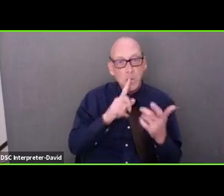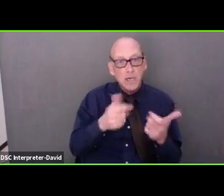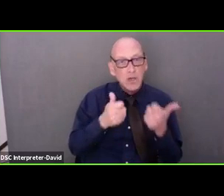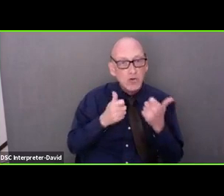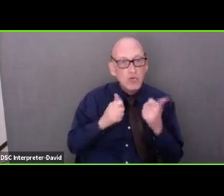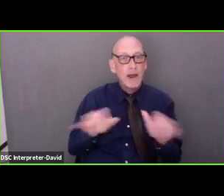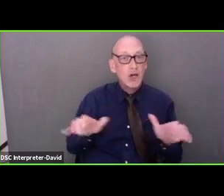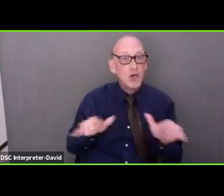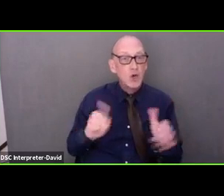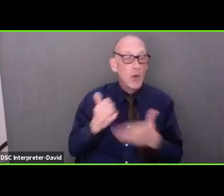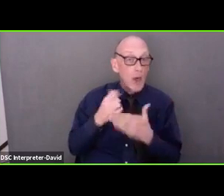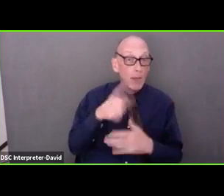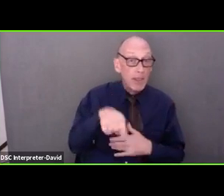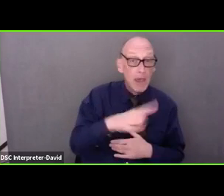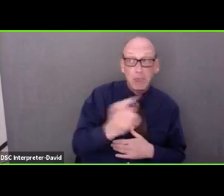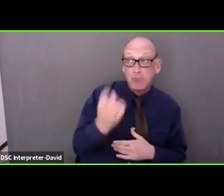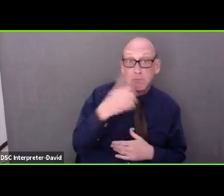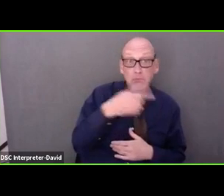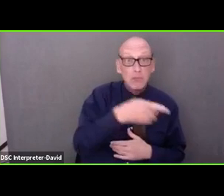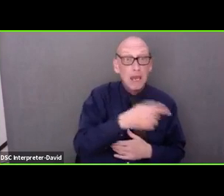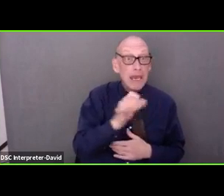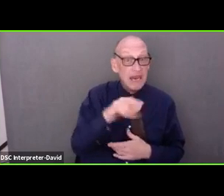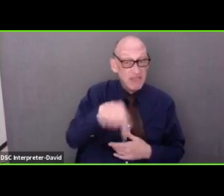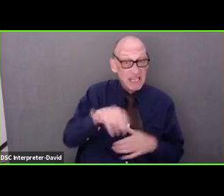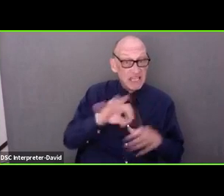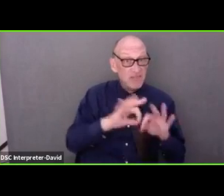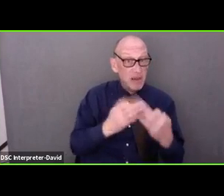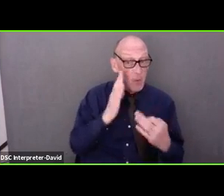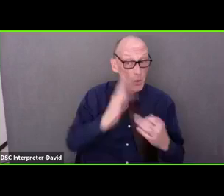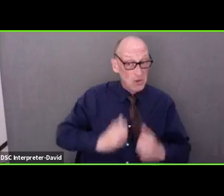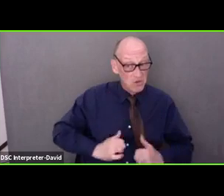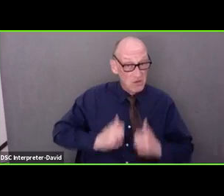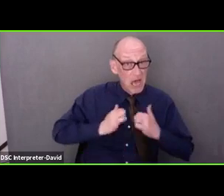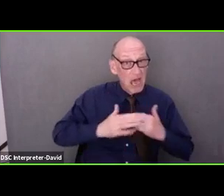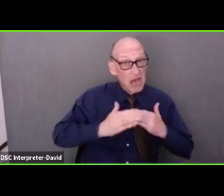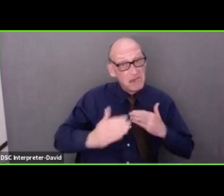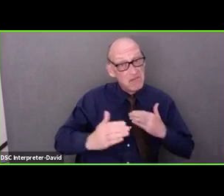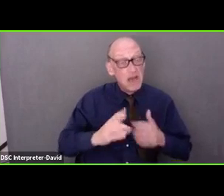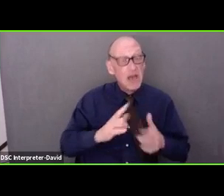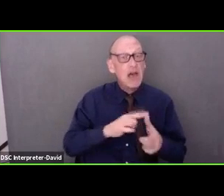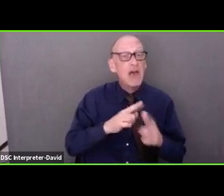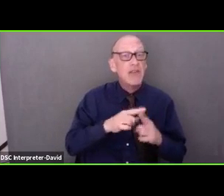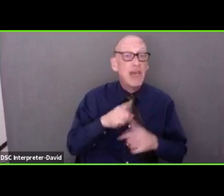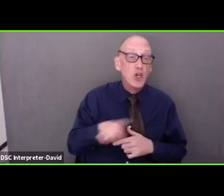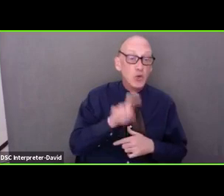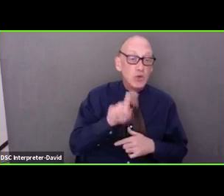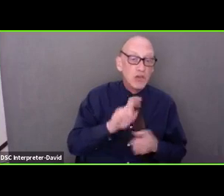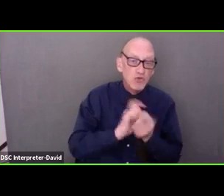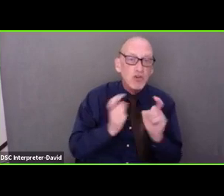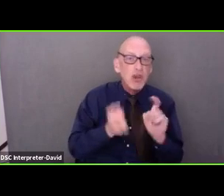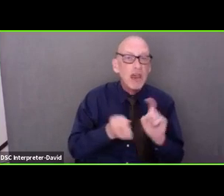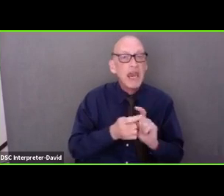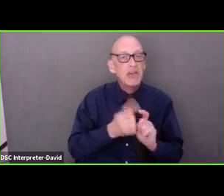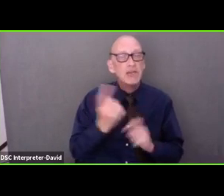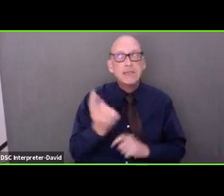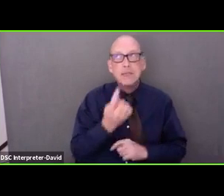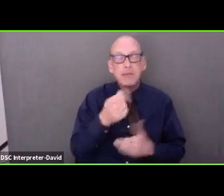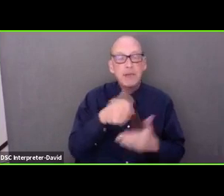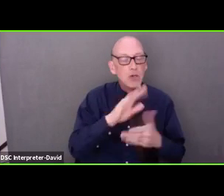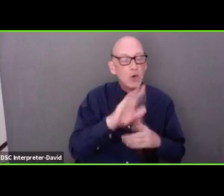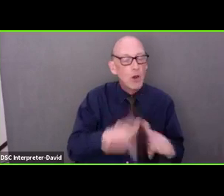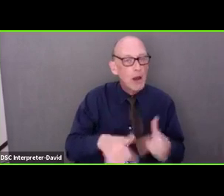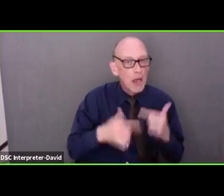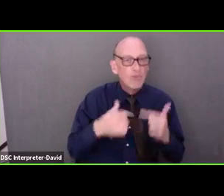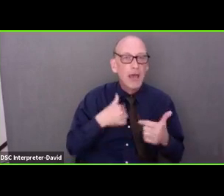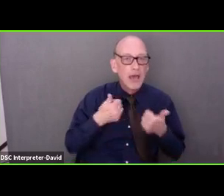is to help them understand that if this family is going to survive, they've got to make some changes in their lives. And I